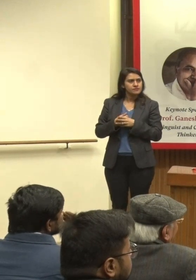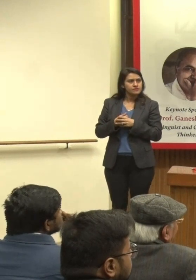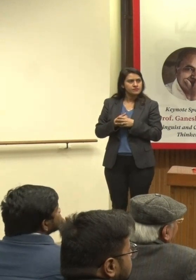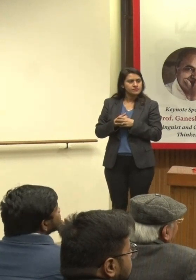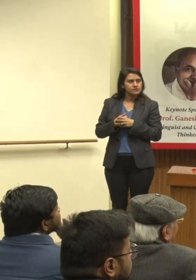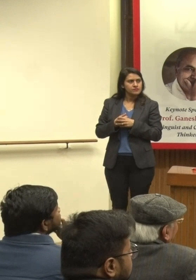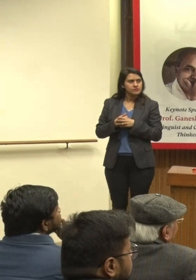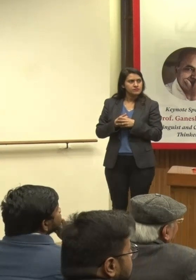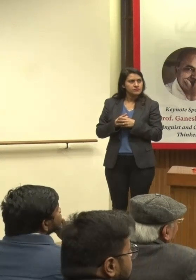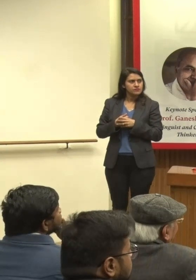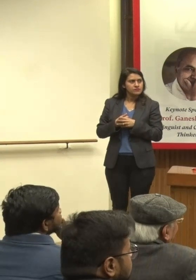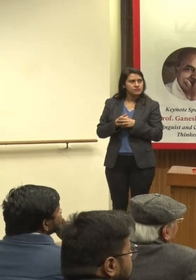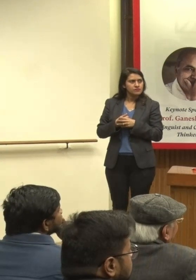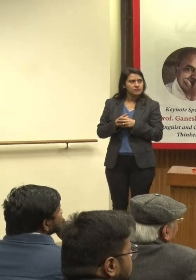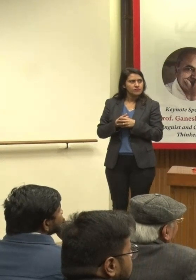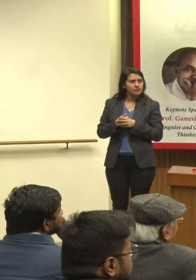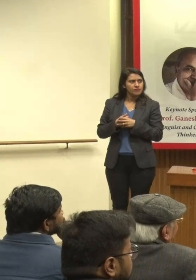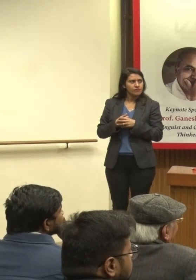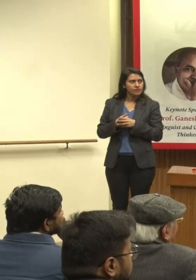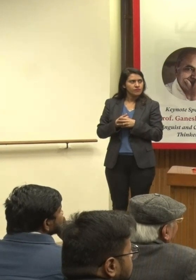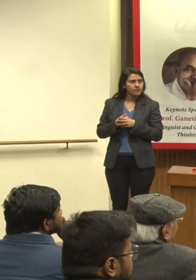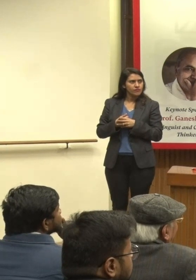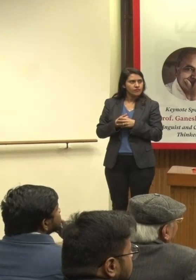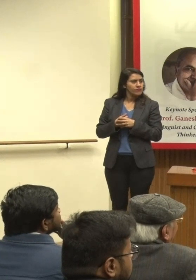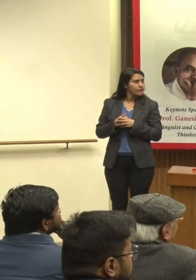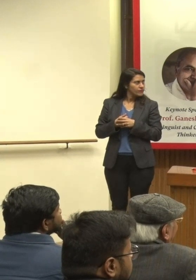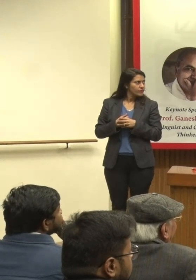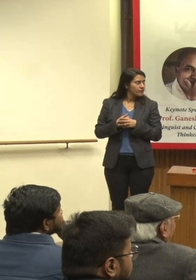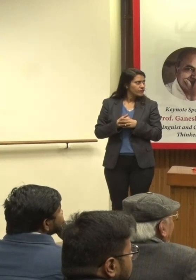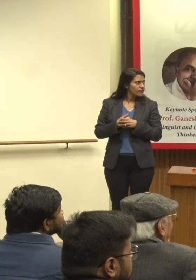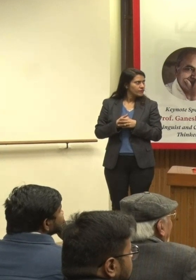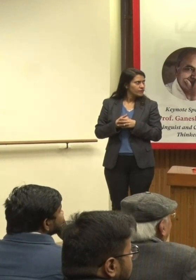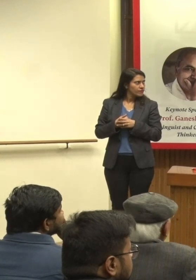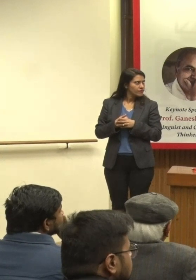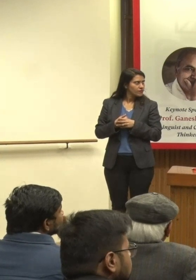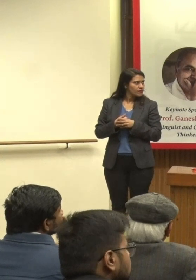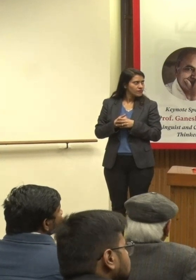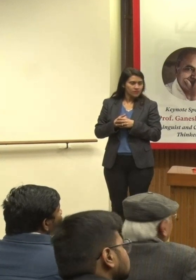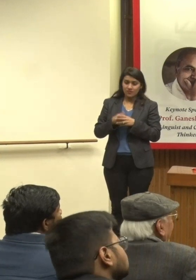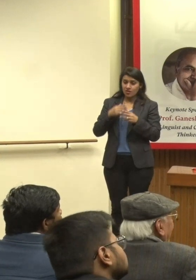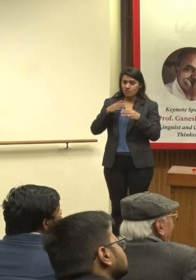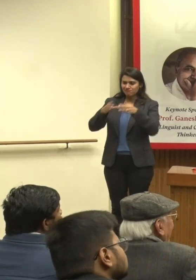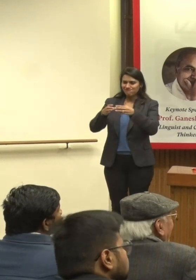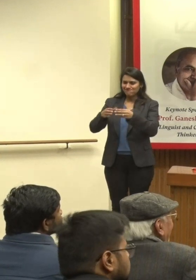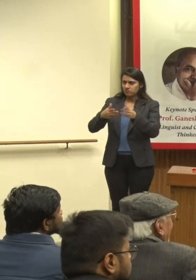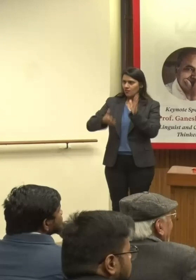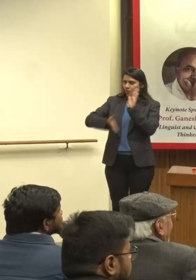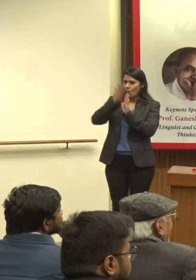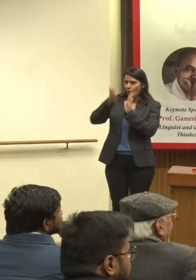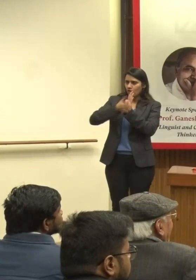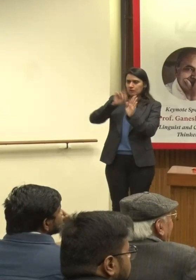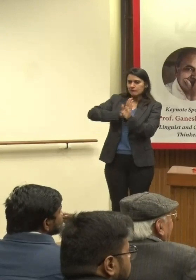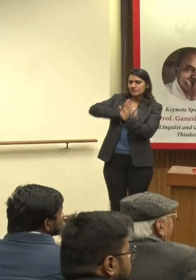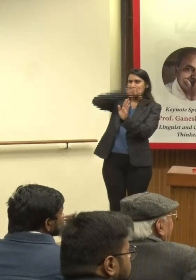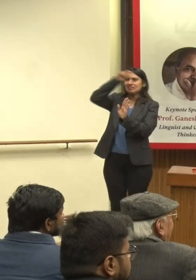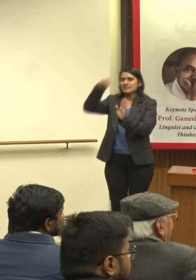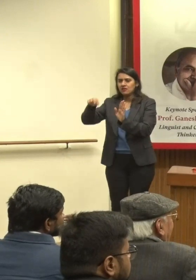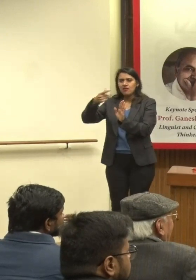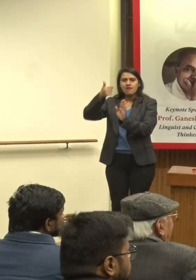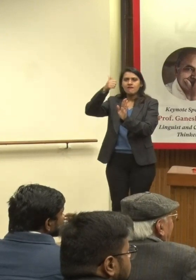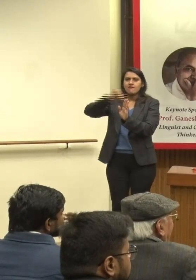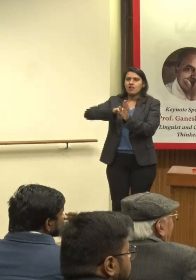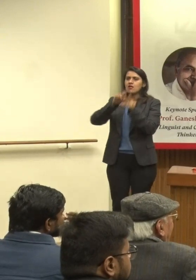in such a way it was thick fencing so that even a cat could not jump from this side to that side. People